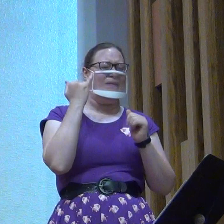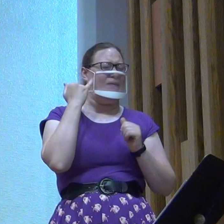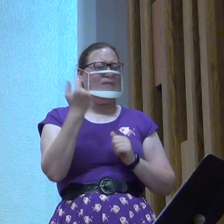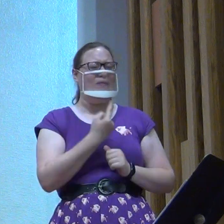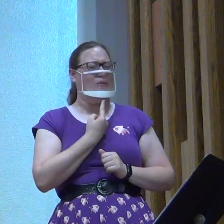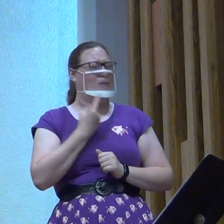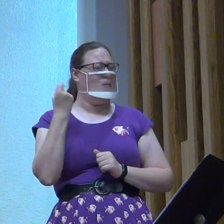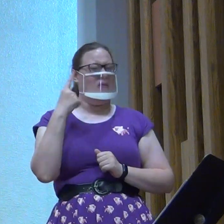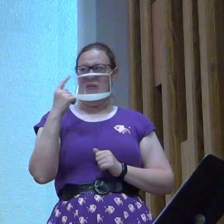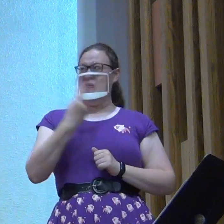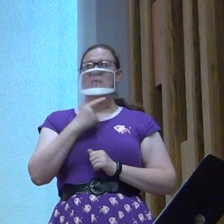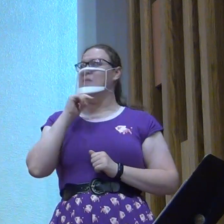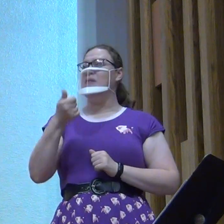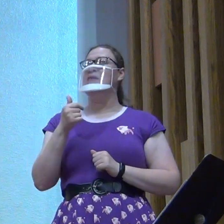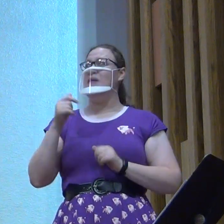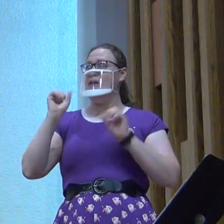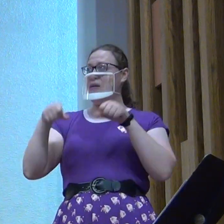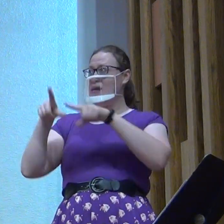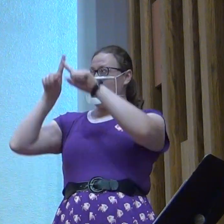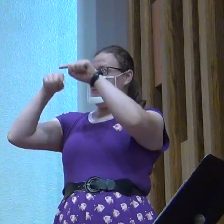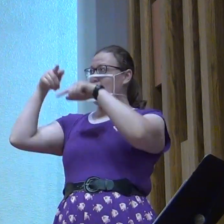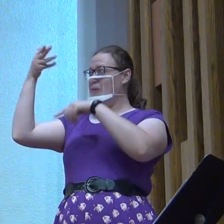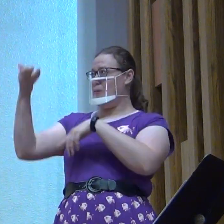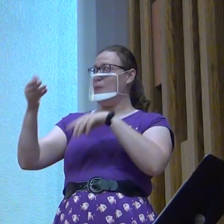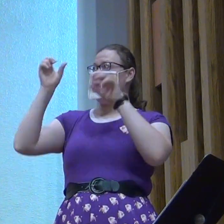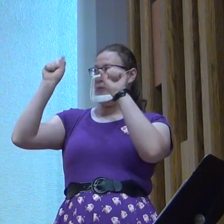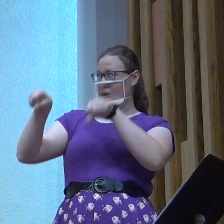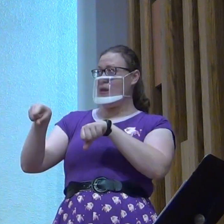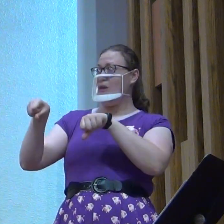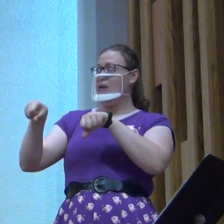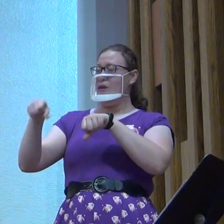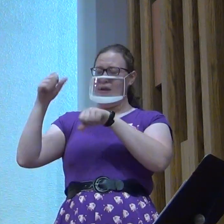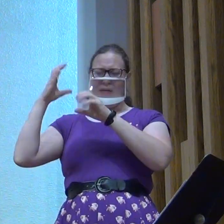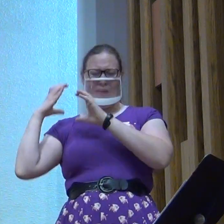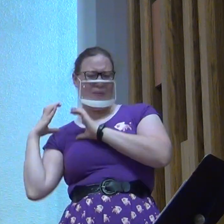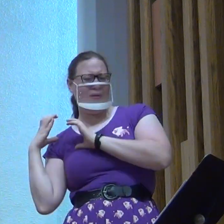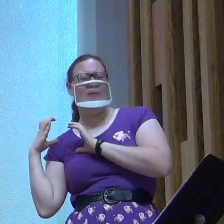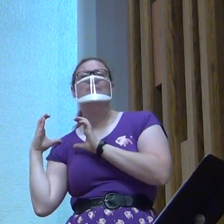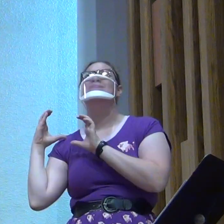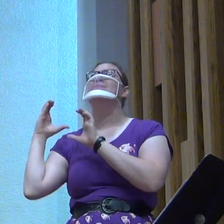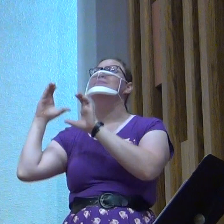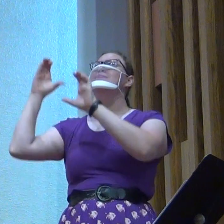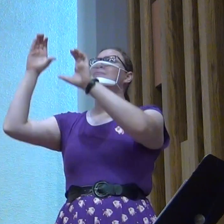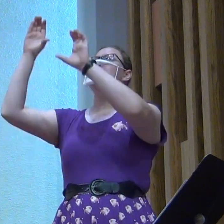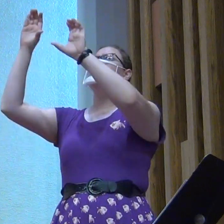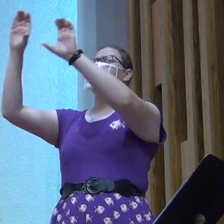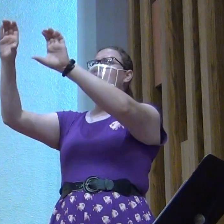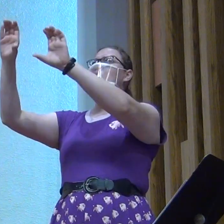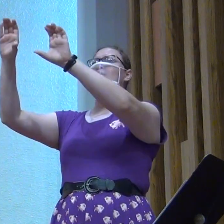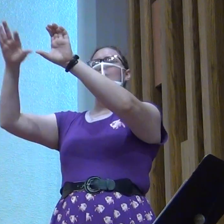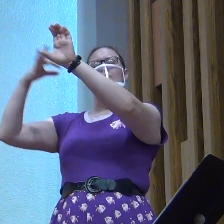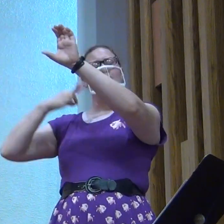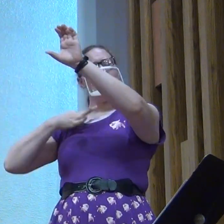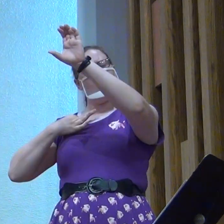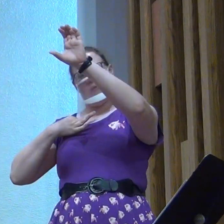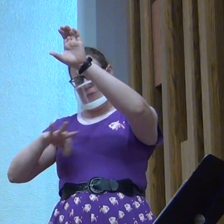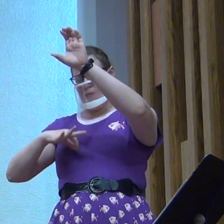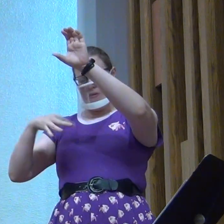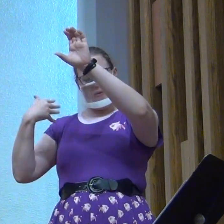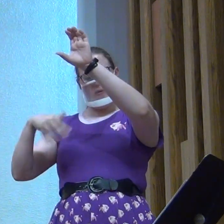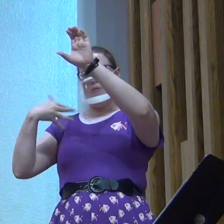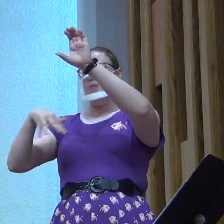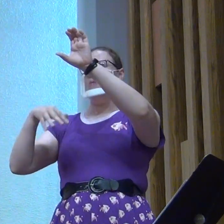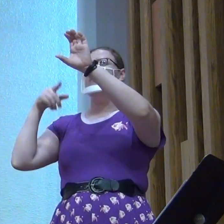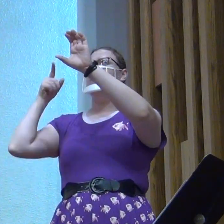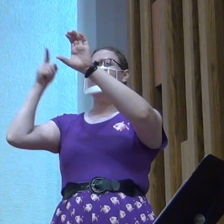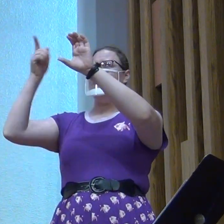So you have given us the privilege of laying them down as burdens, and you will bear